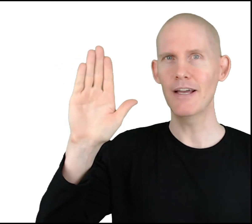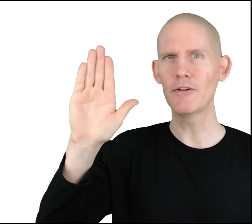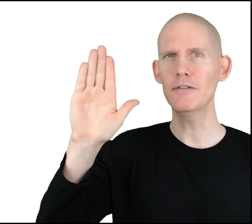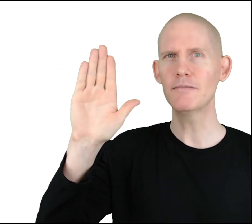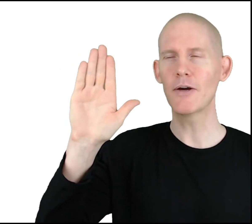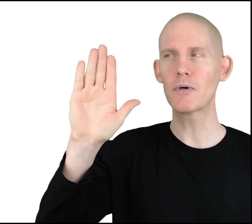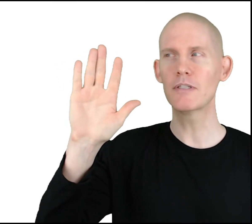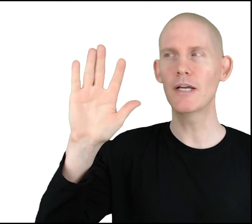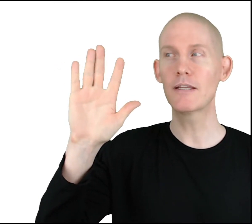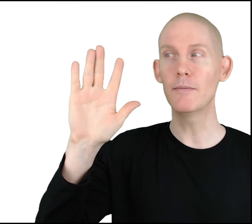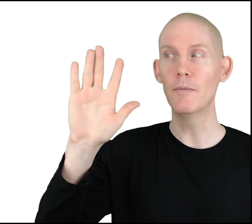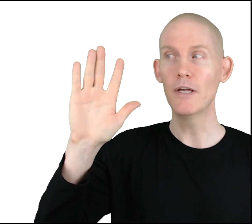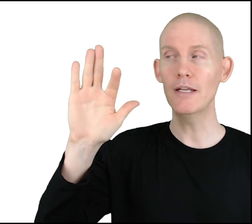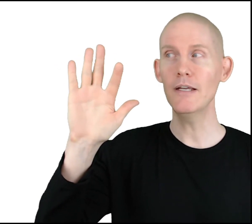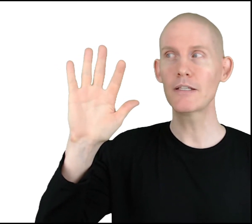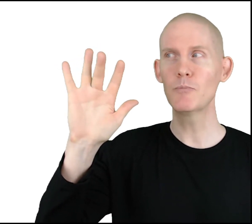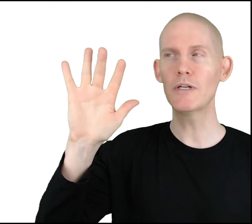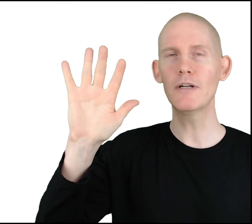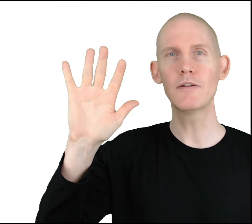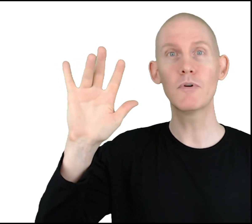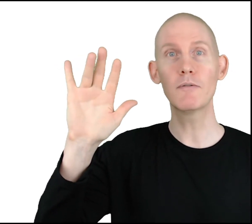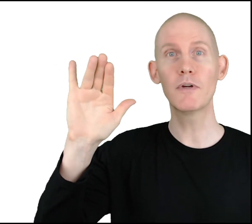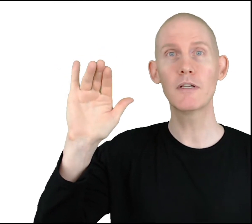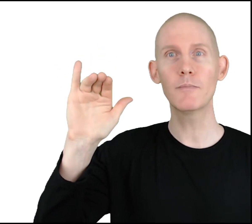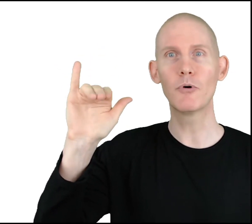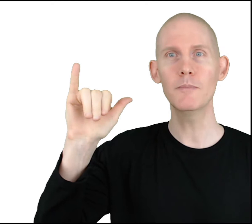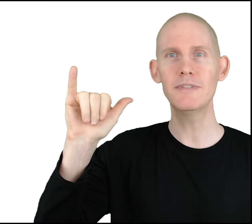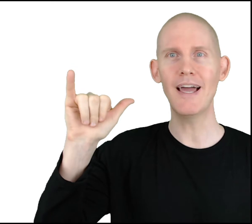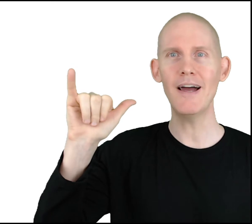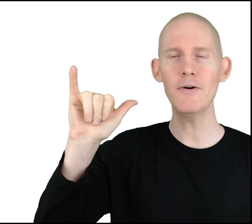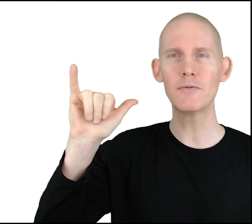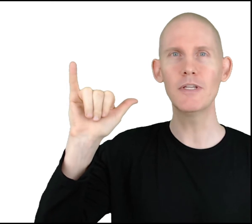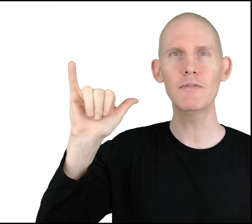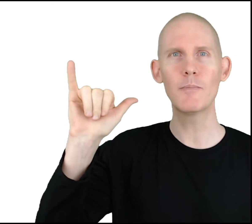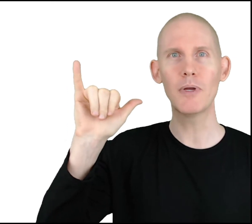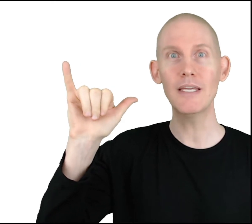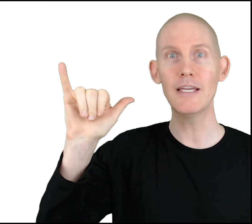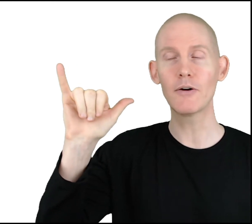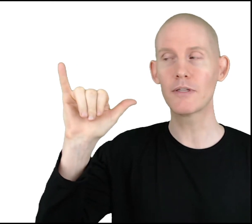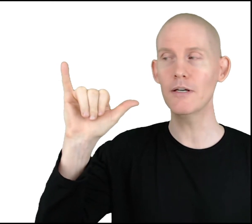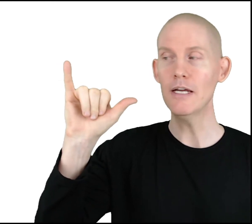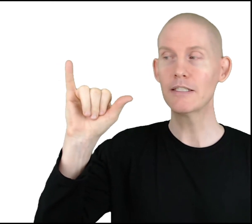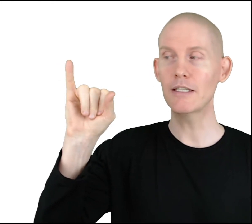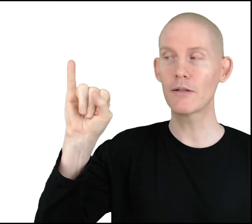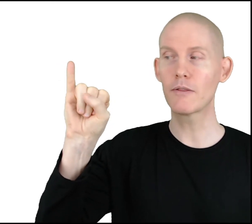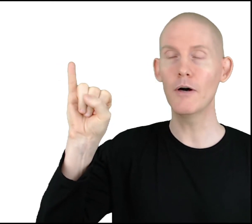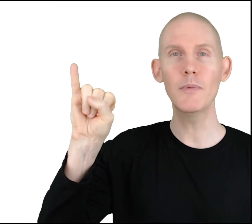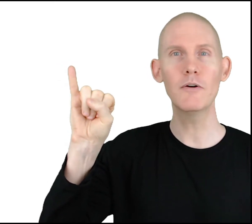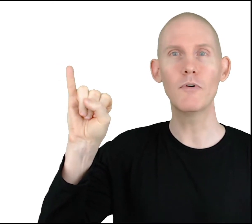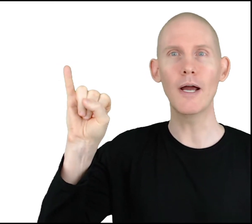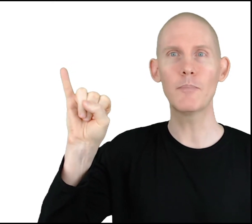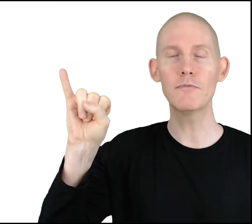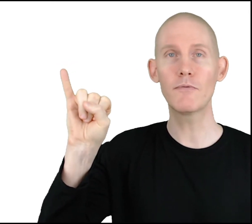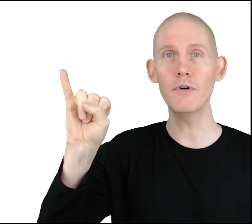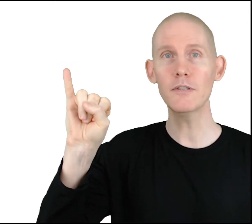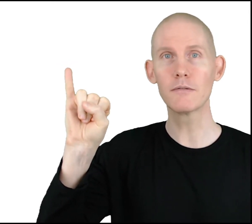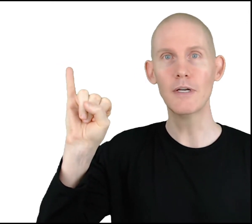together. Now we're going to take the index, middle, and the ring finger, put them down. Leave the pinky out there. Take the thumb and wrap in front. Leave